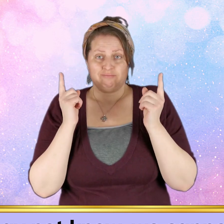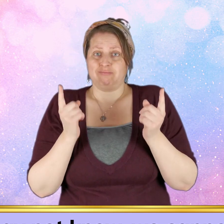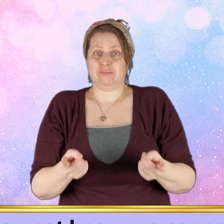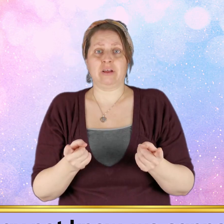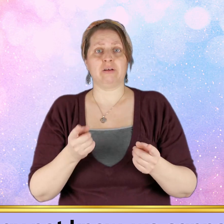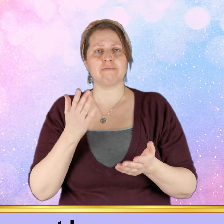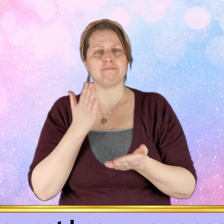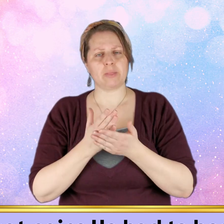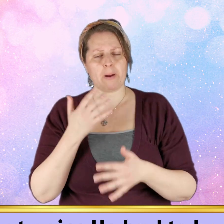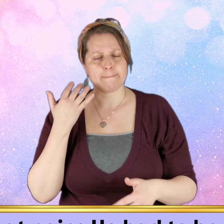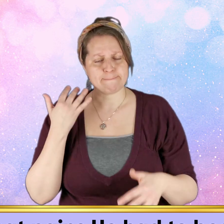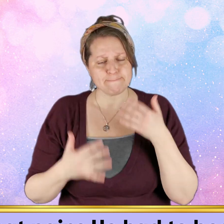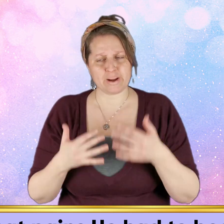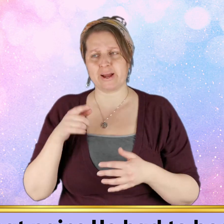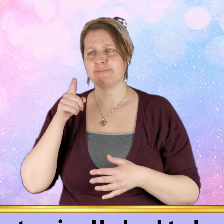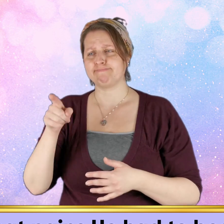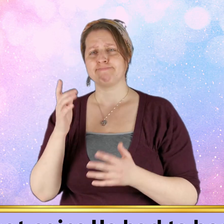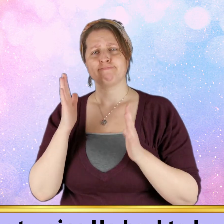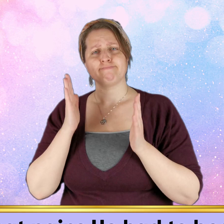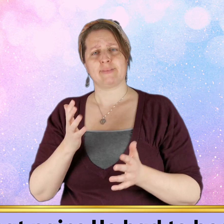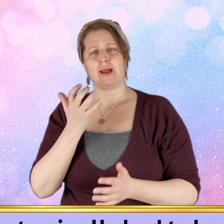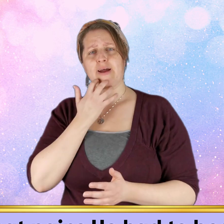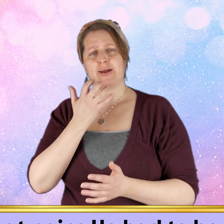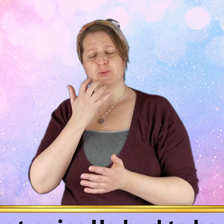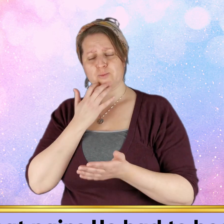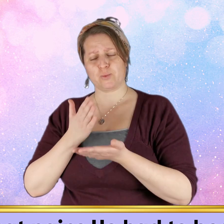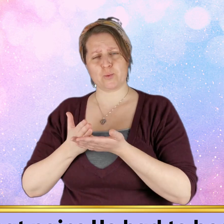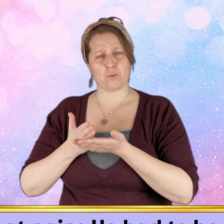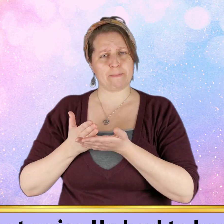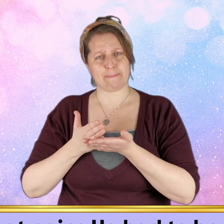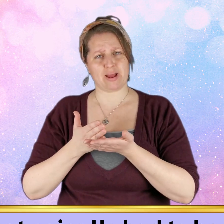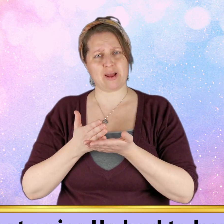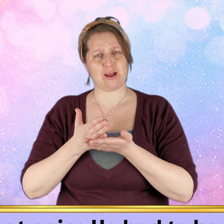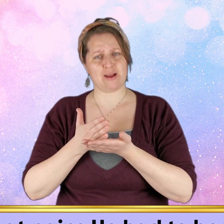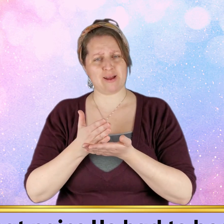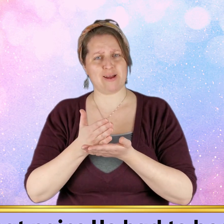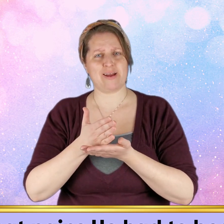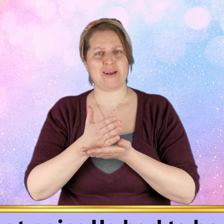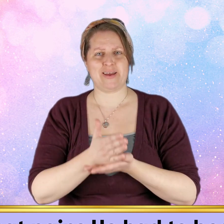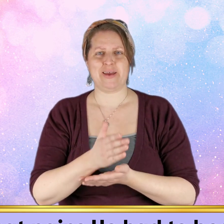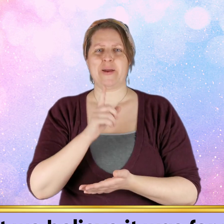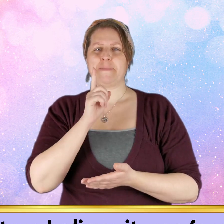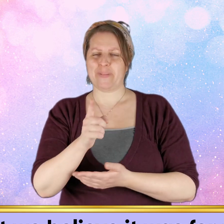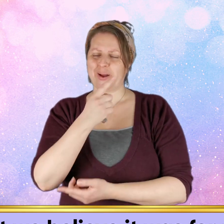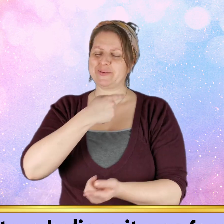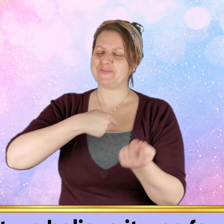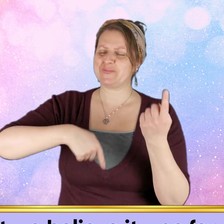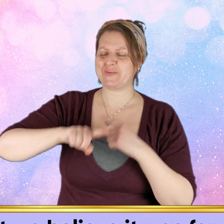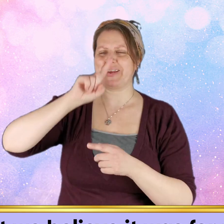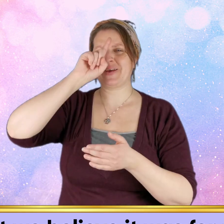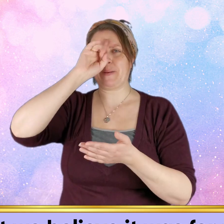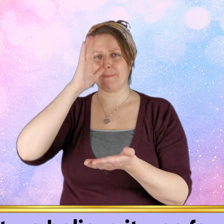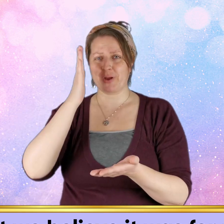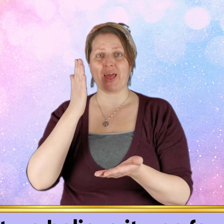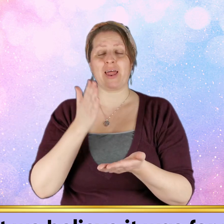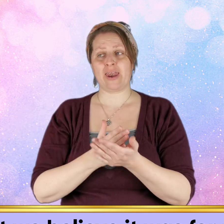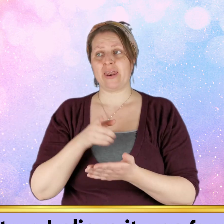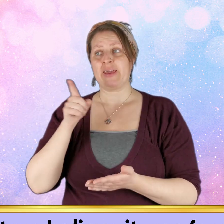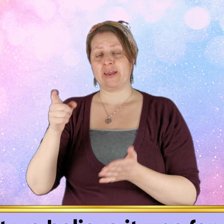cannot tell what pains he had to bear, but we